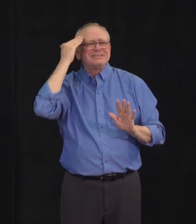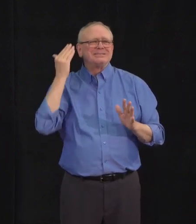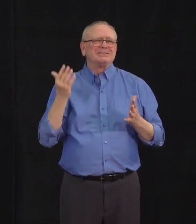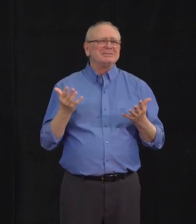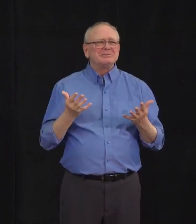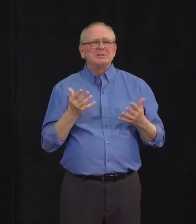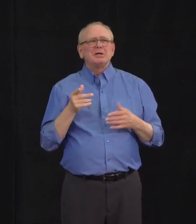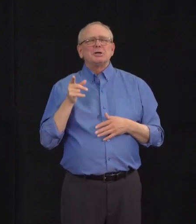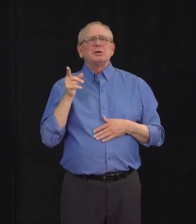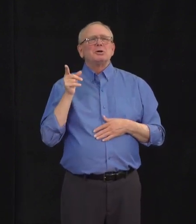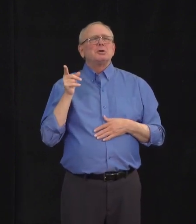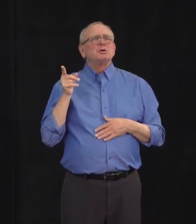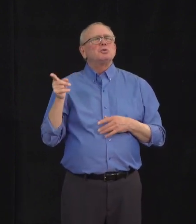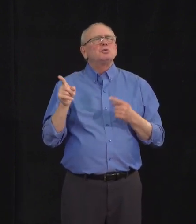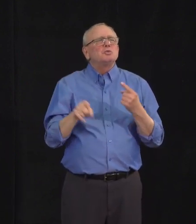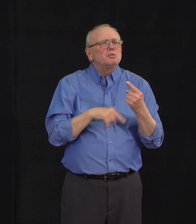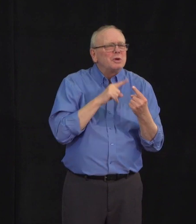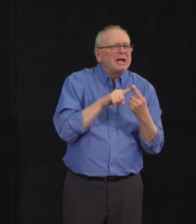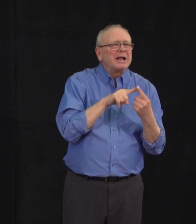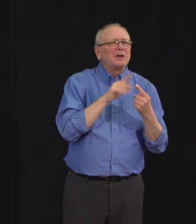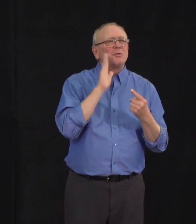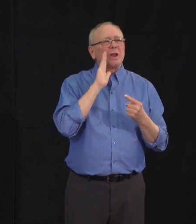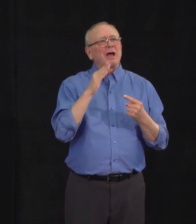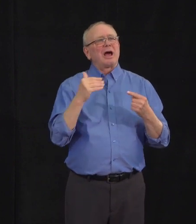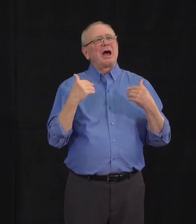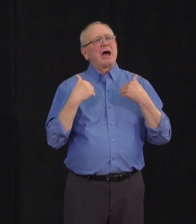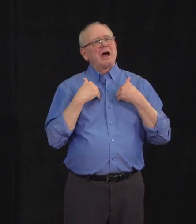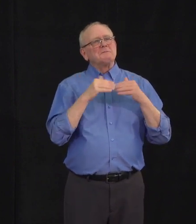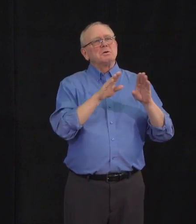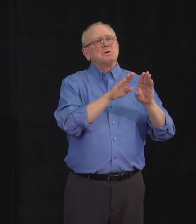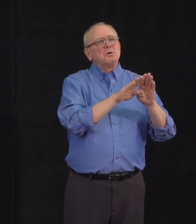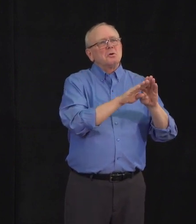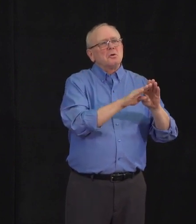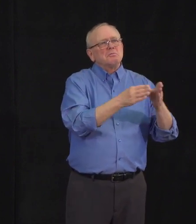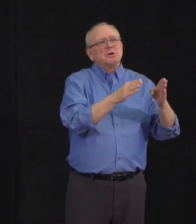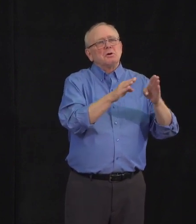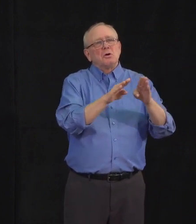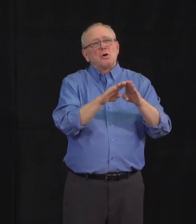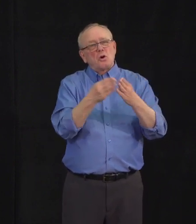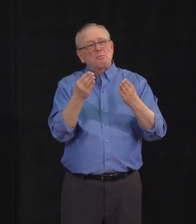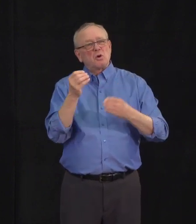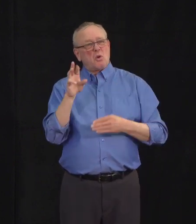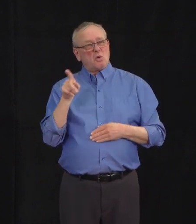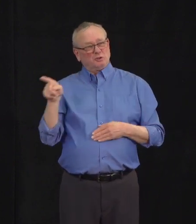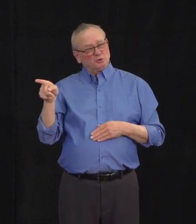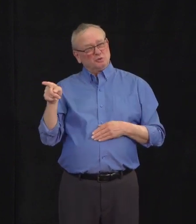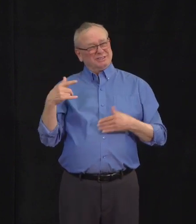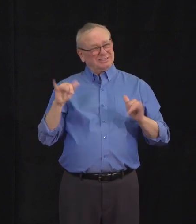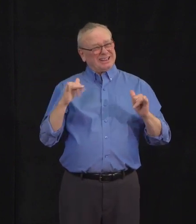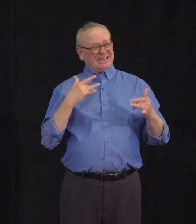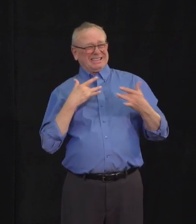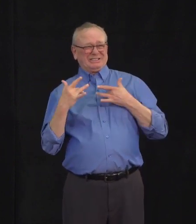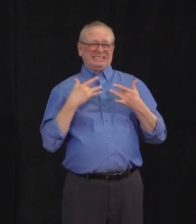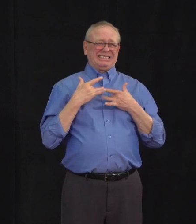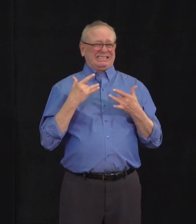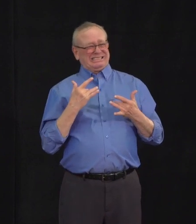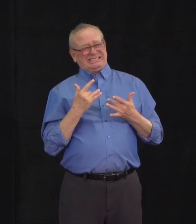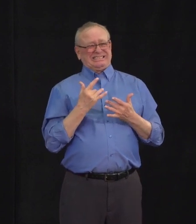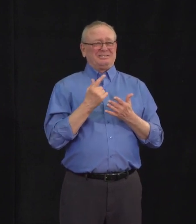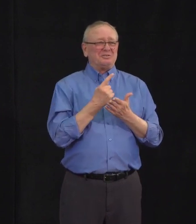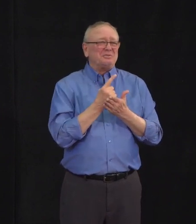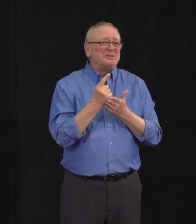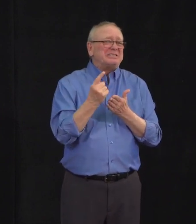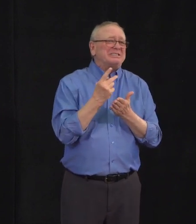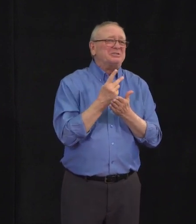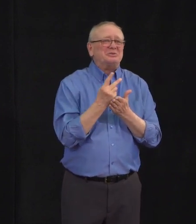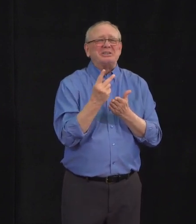you have reservations about starting to lift restrictions in the upcoming weeks? So as my team and I have been preparing